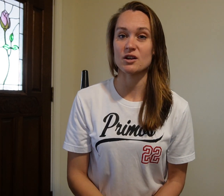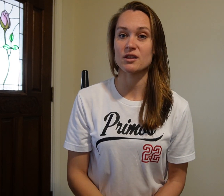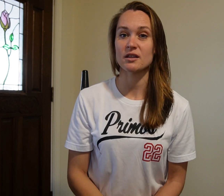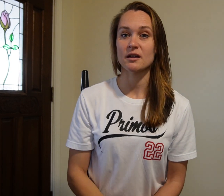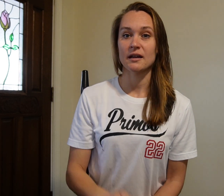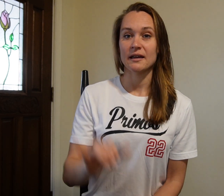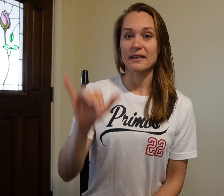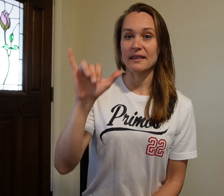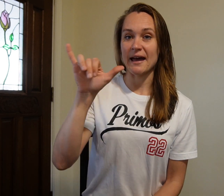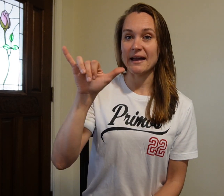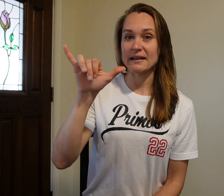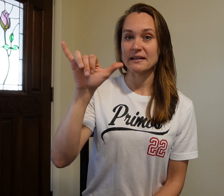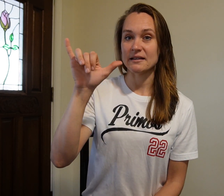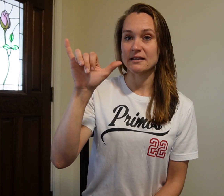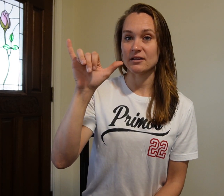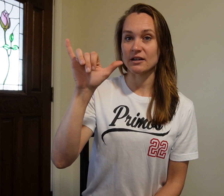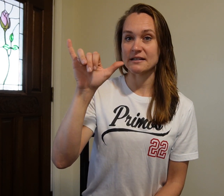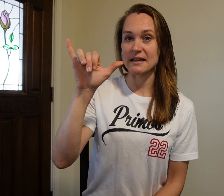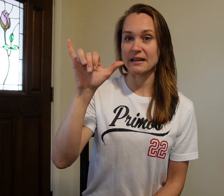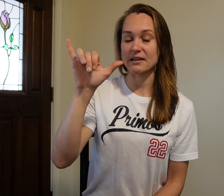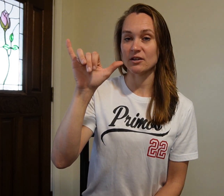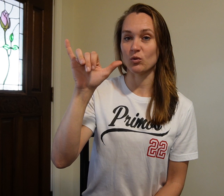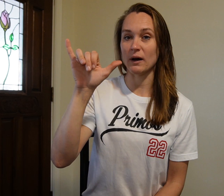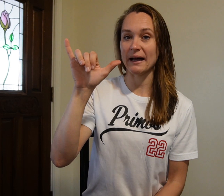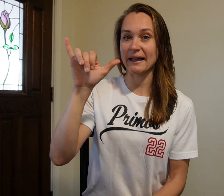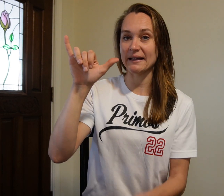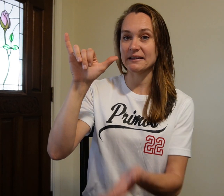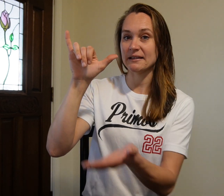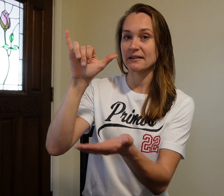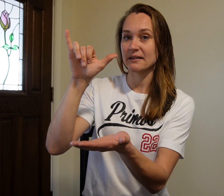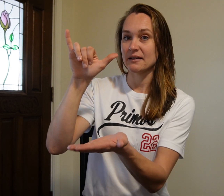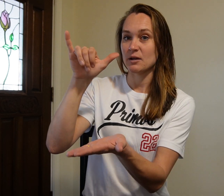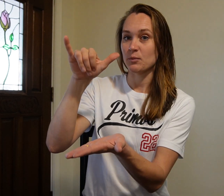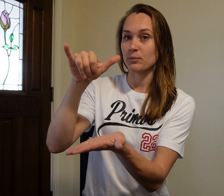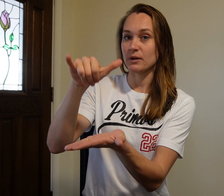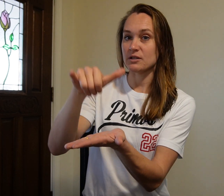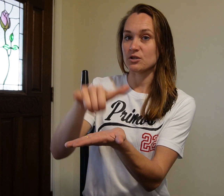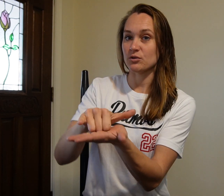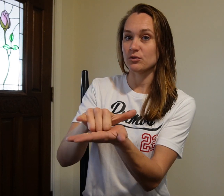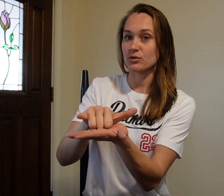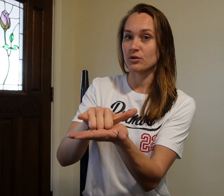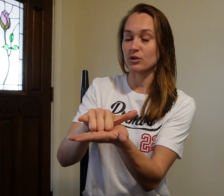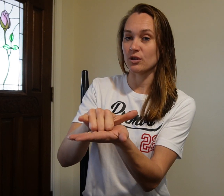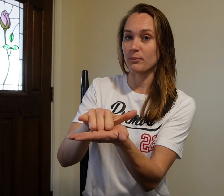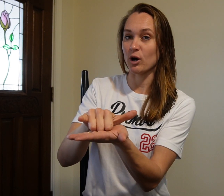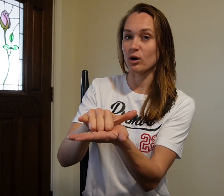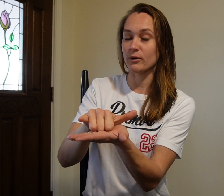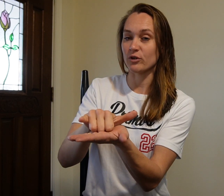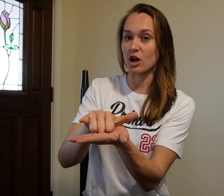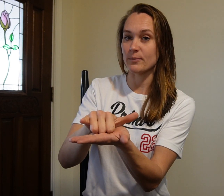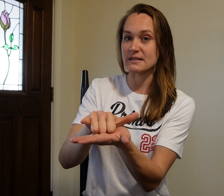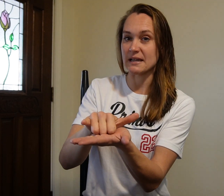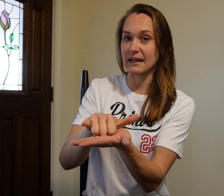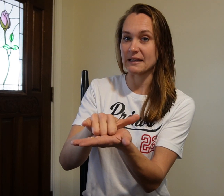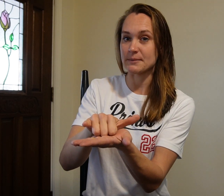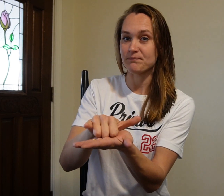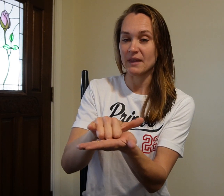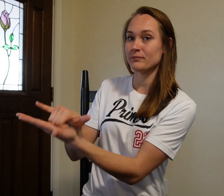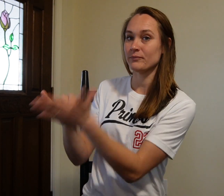earth. That, you're going to take your Y hand, put it to the palm of your opposite hand.